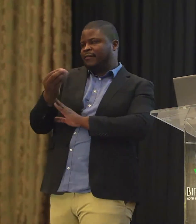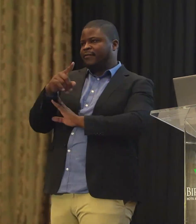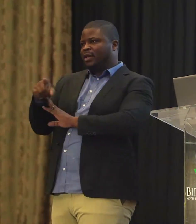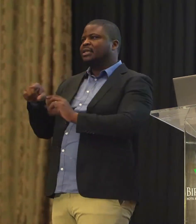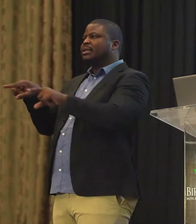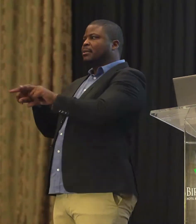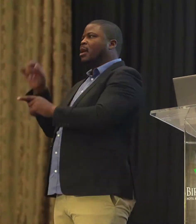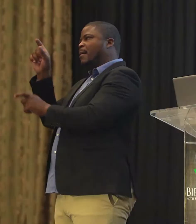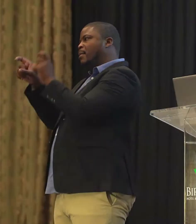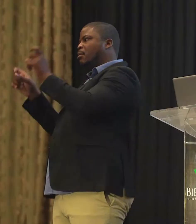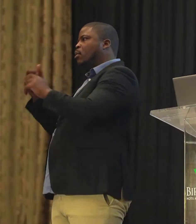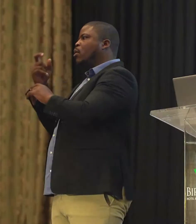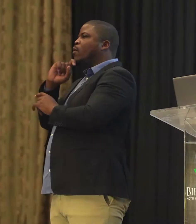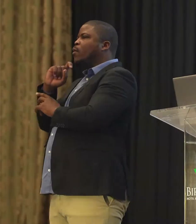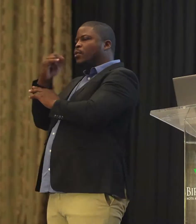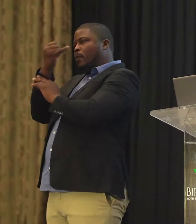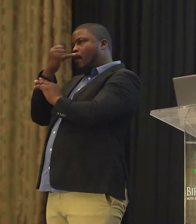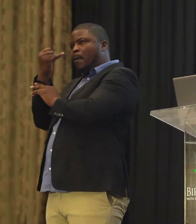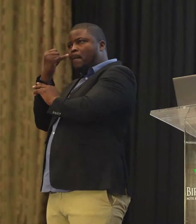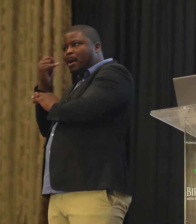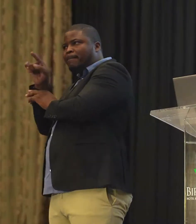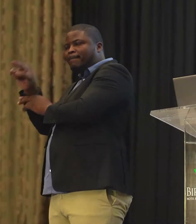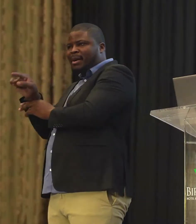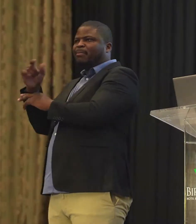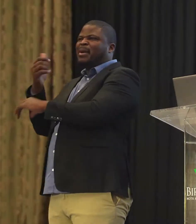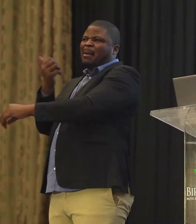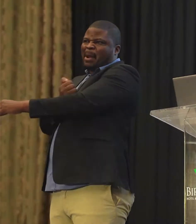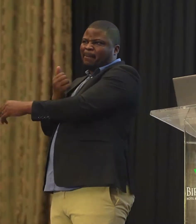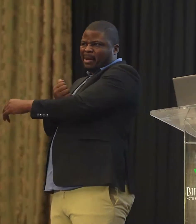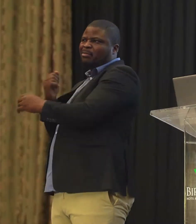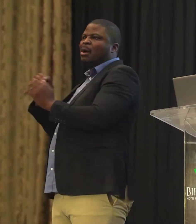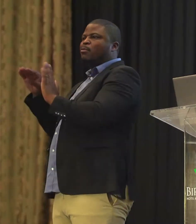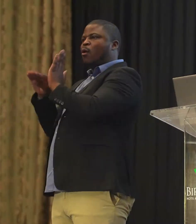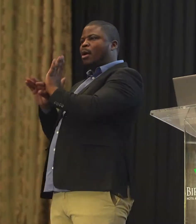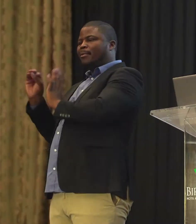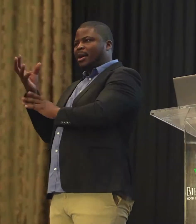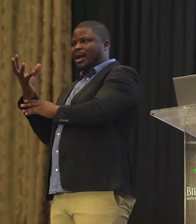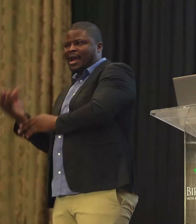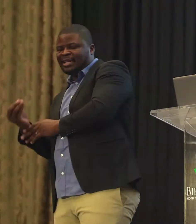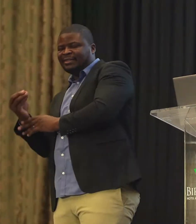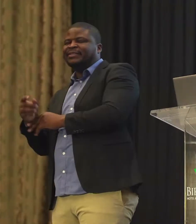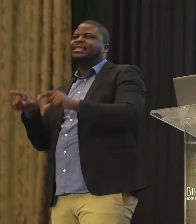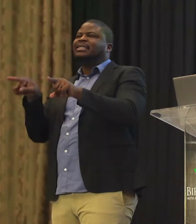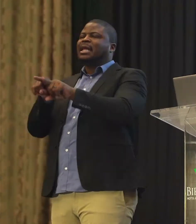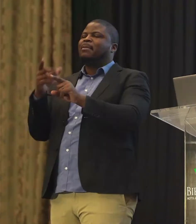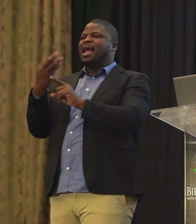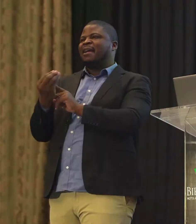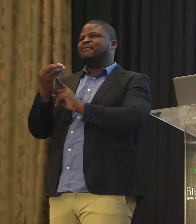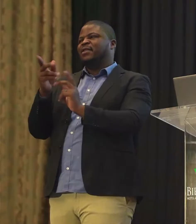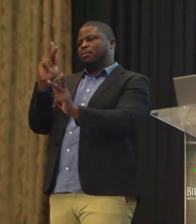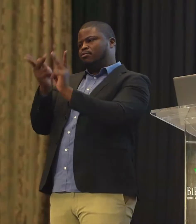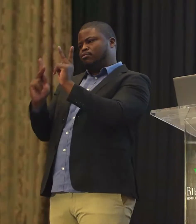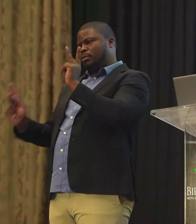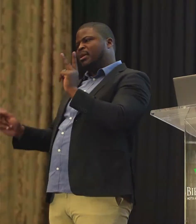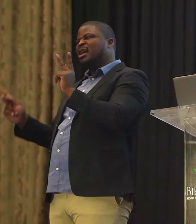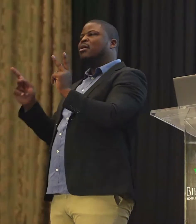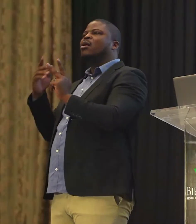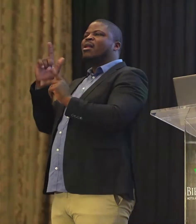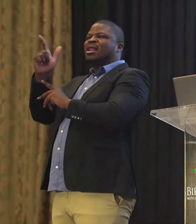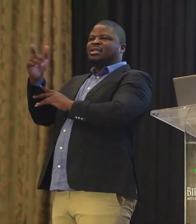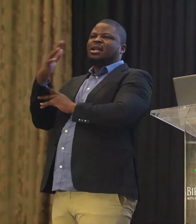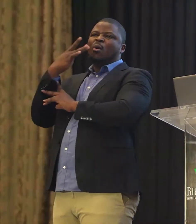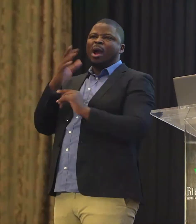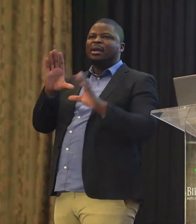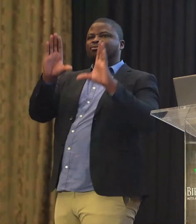prisons. It's SA Partners and TB-HIV-Care, and I think as we go into the different group sessions, you'll be able to engage